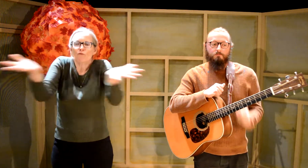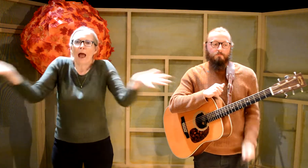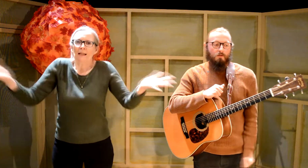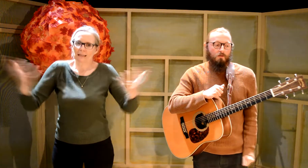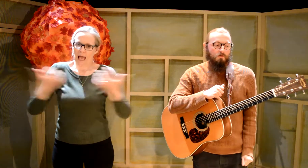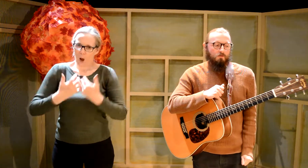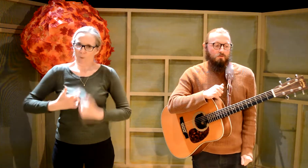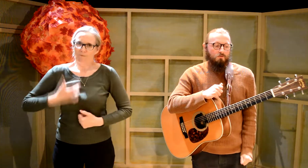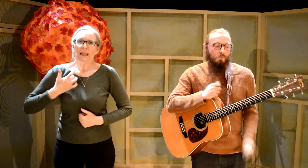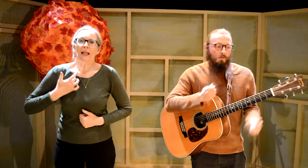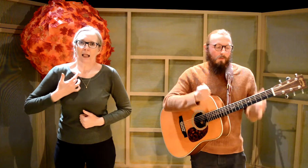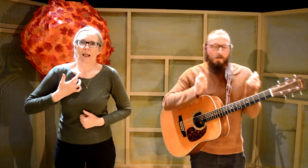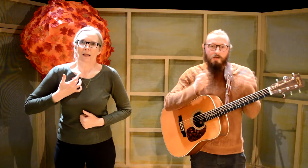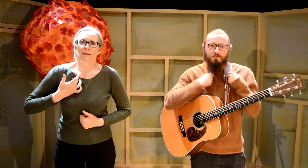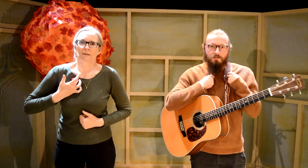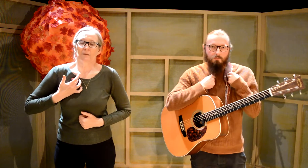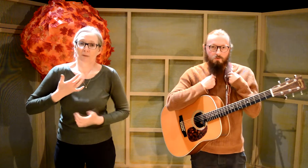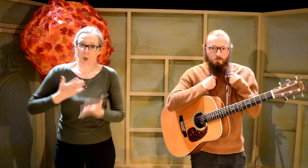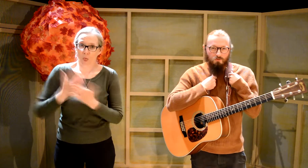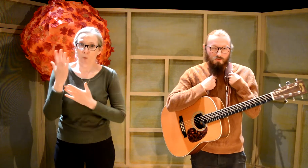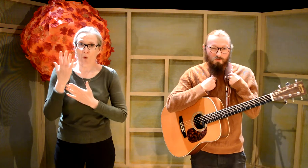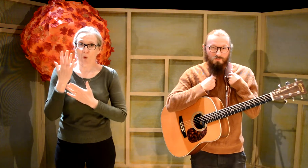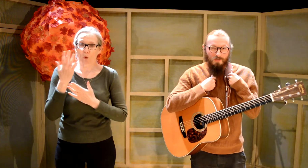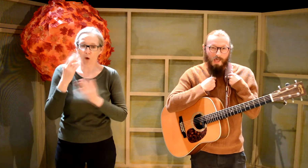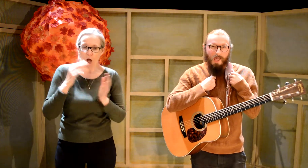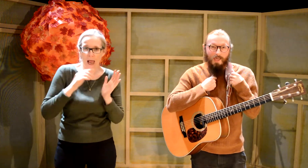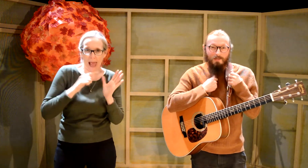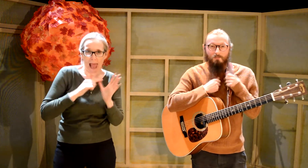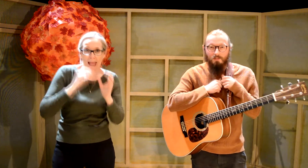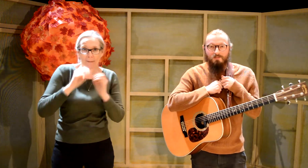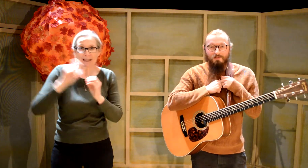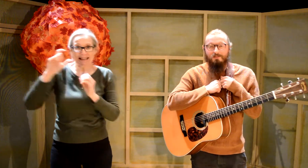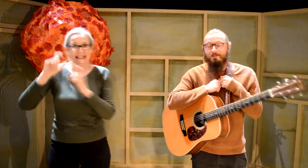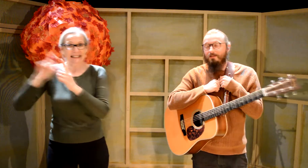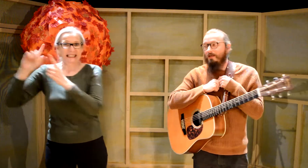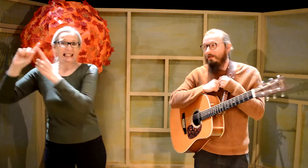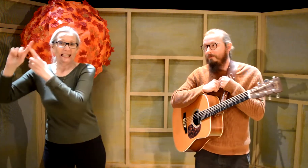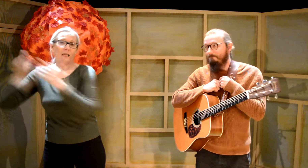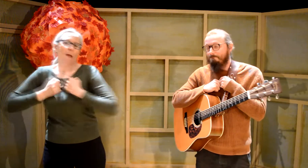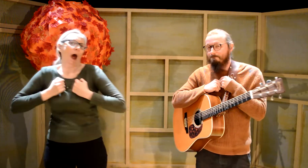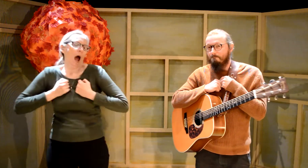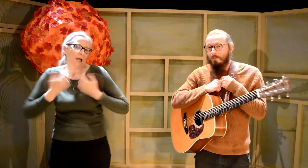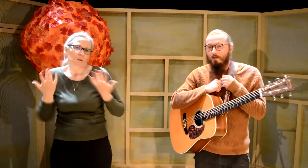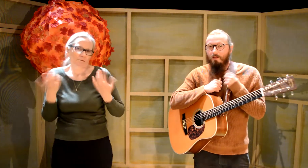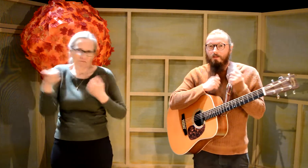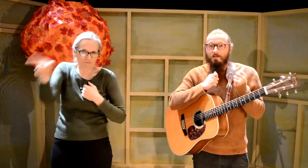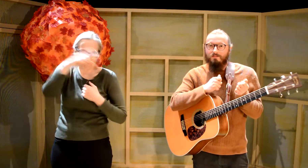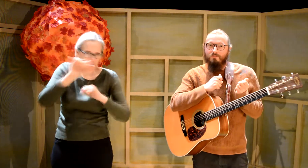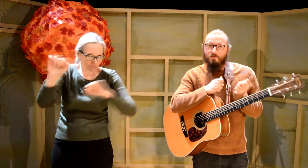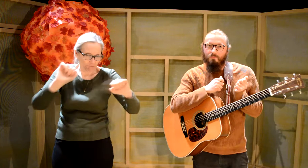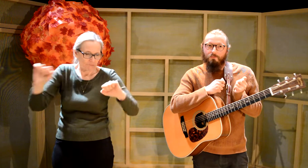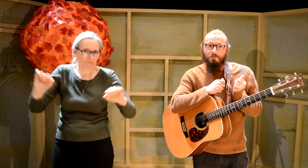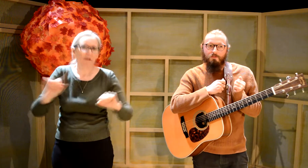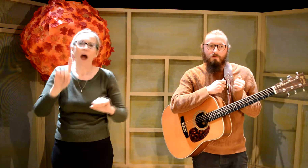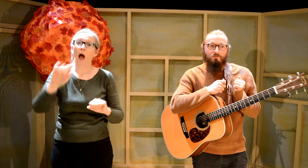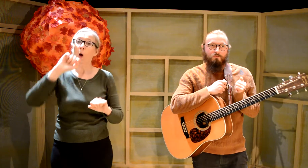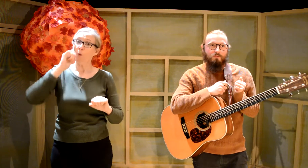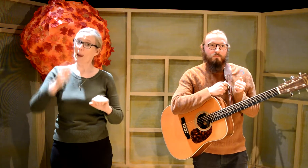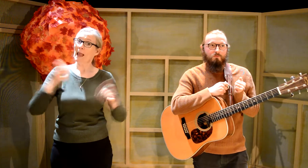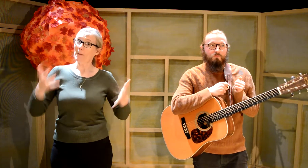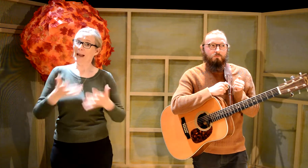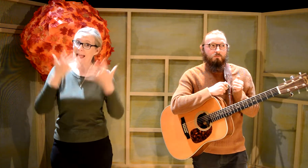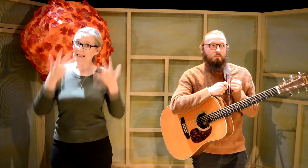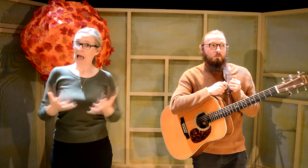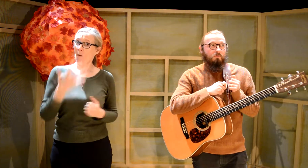notes. So I said I'm going to use the notes A, B, C, D, E. Let's see if I can play those